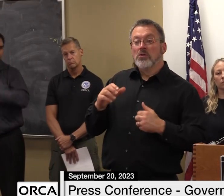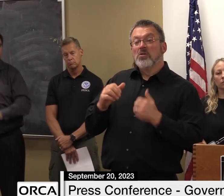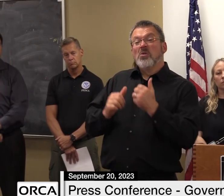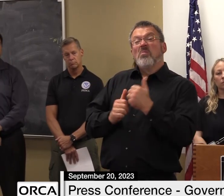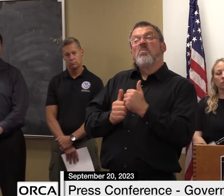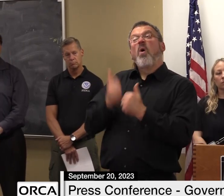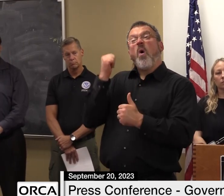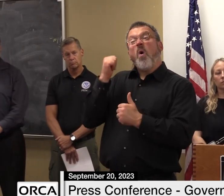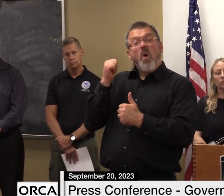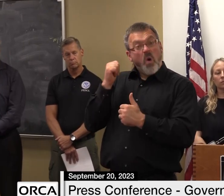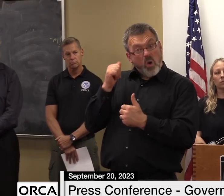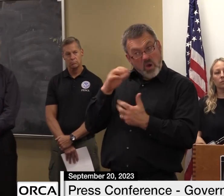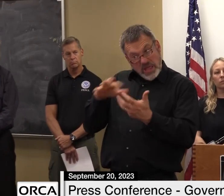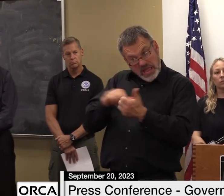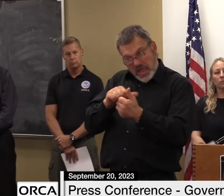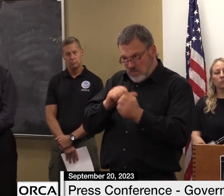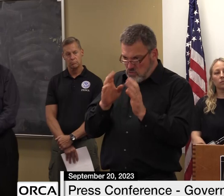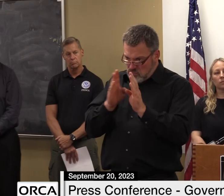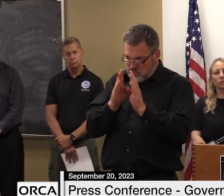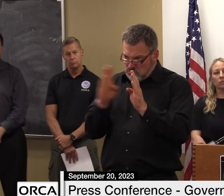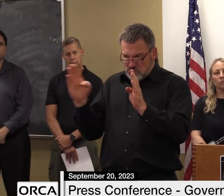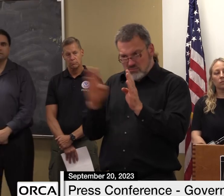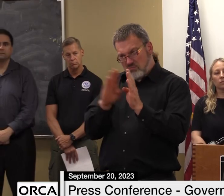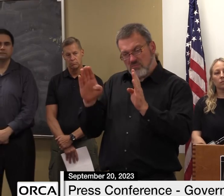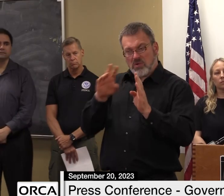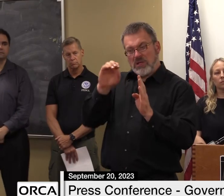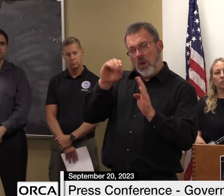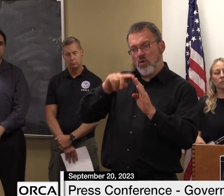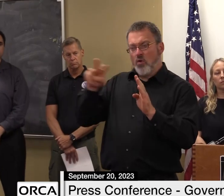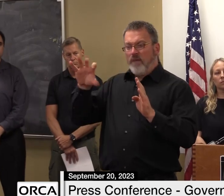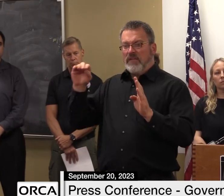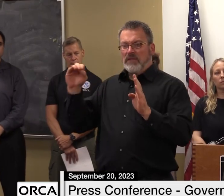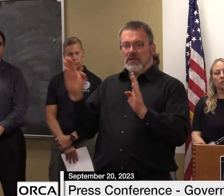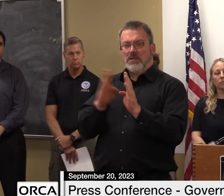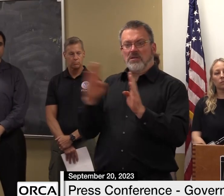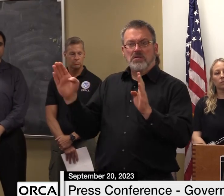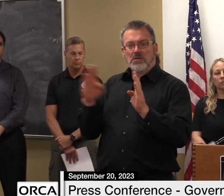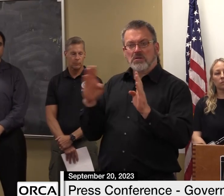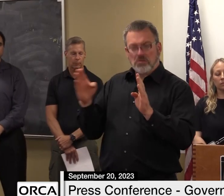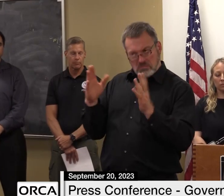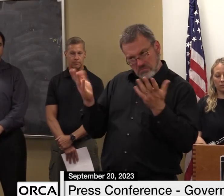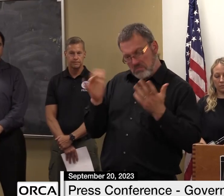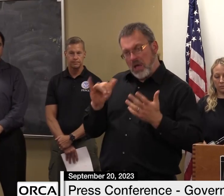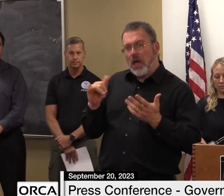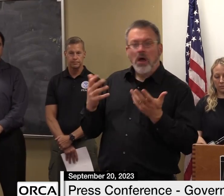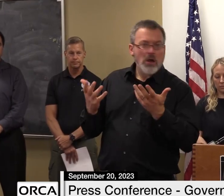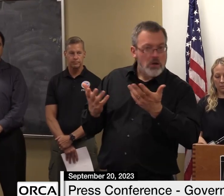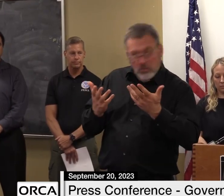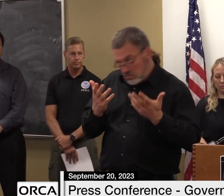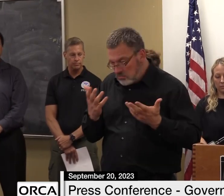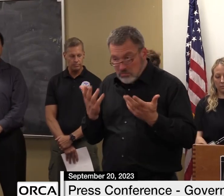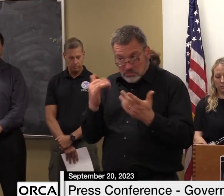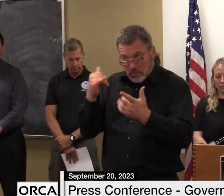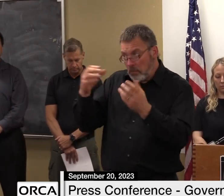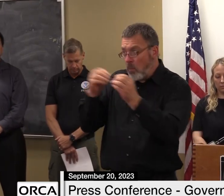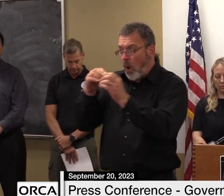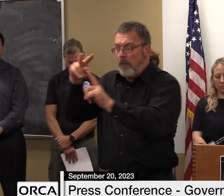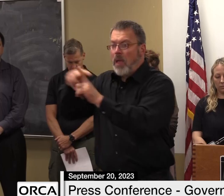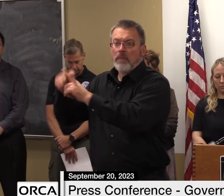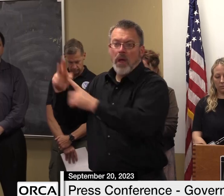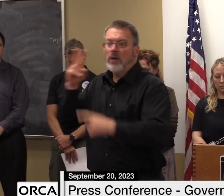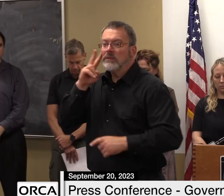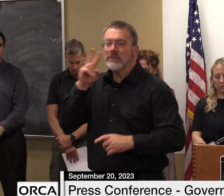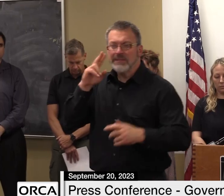So, you know, are there businesses that aren't applying? Perhaps, but we continue to promote it in every one of our newsletters,